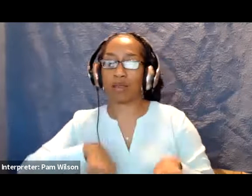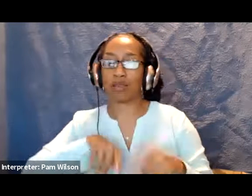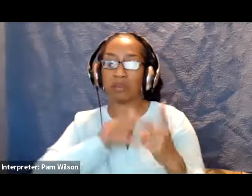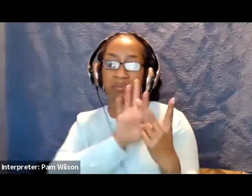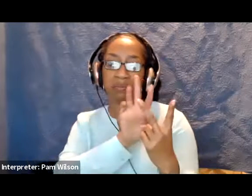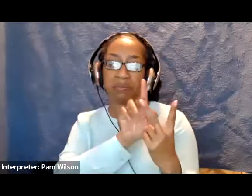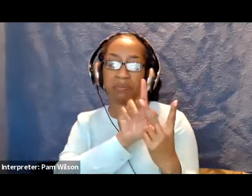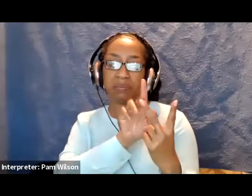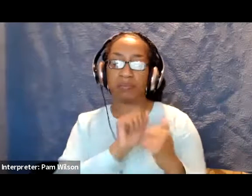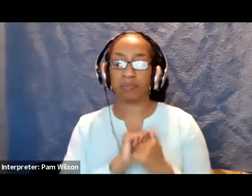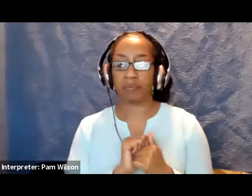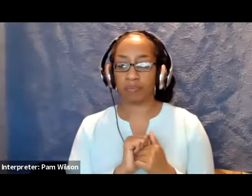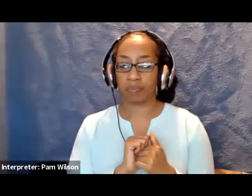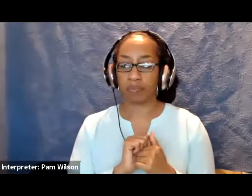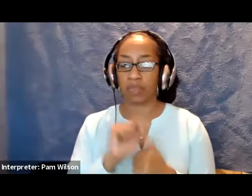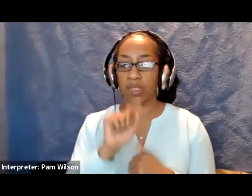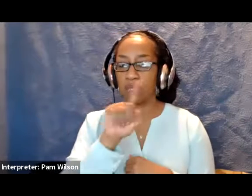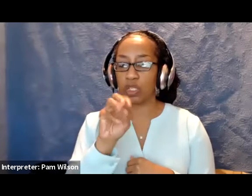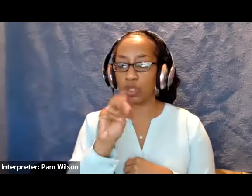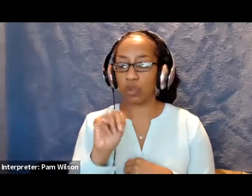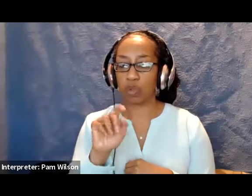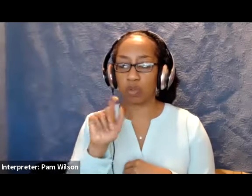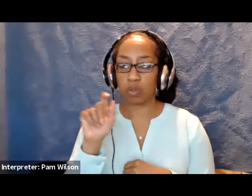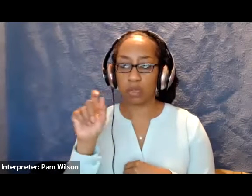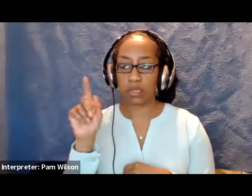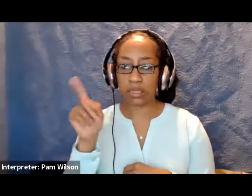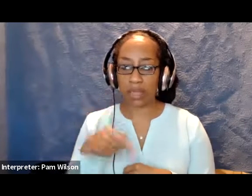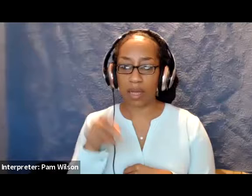go to Zoom/US and there you go.